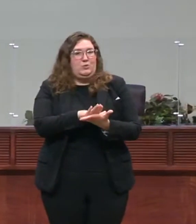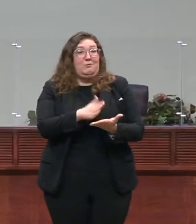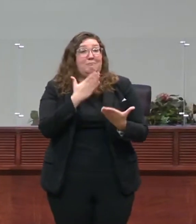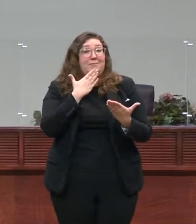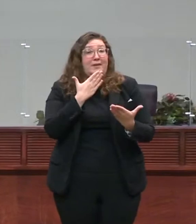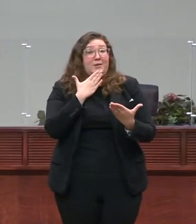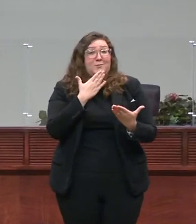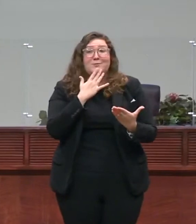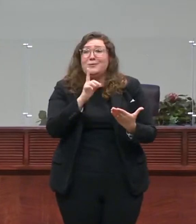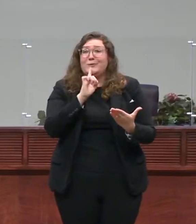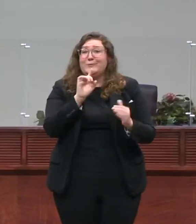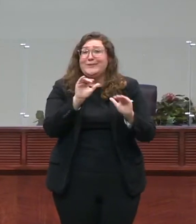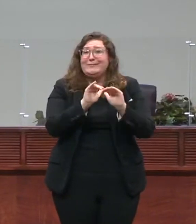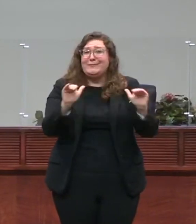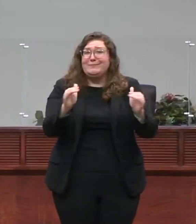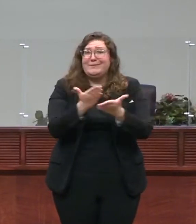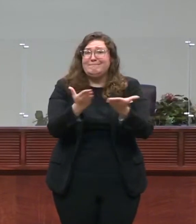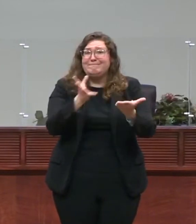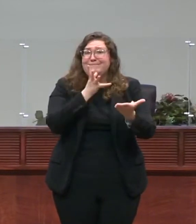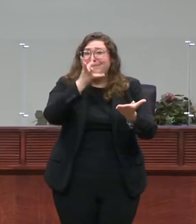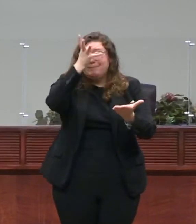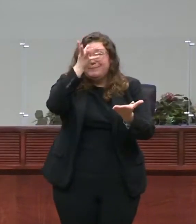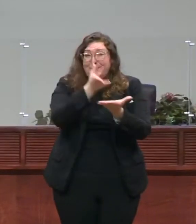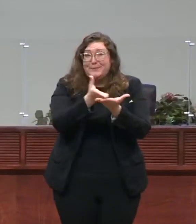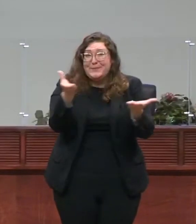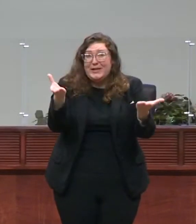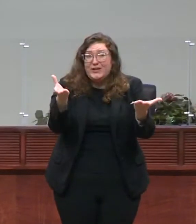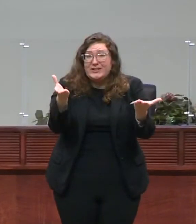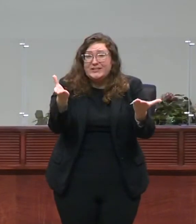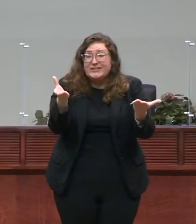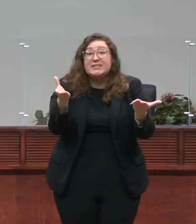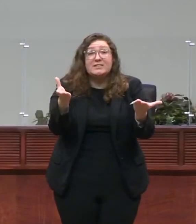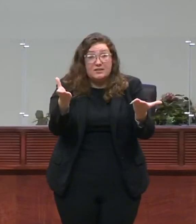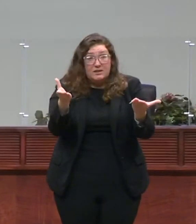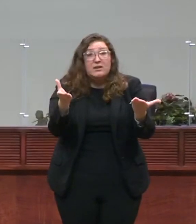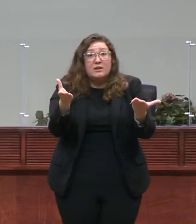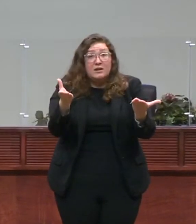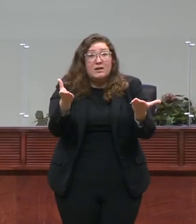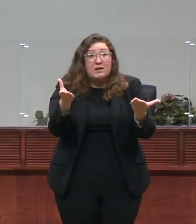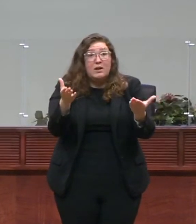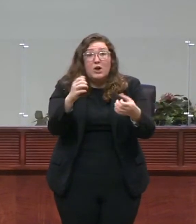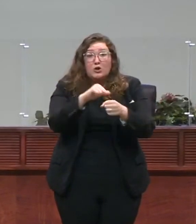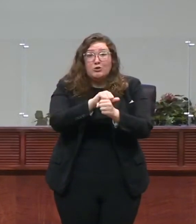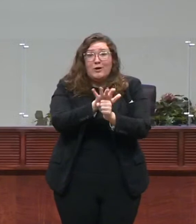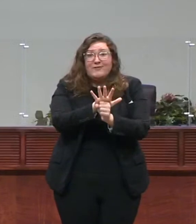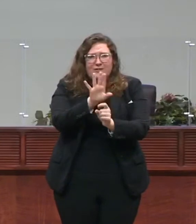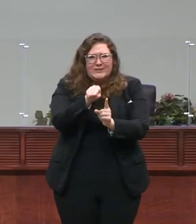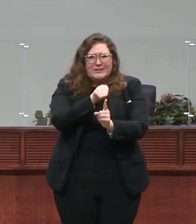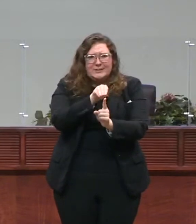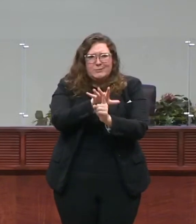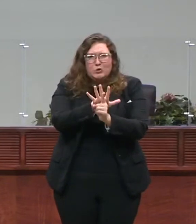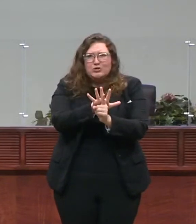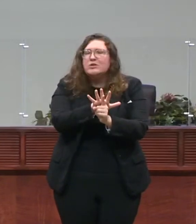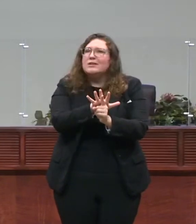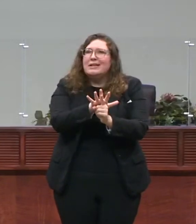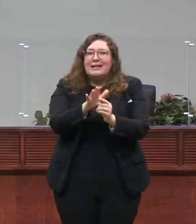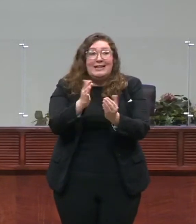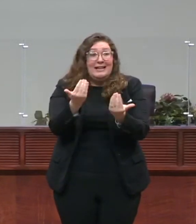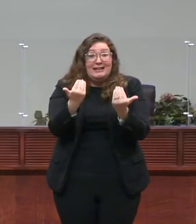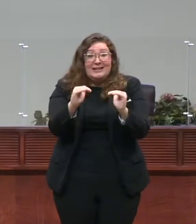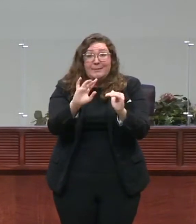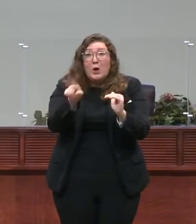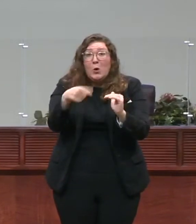good reminder to parents that the exposure to the virus is not limited to the schools.